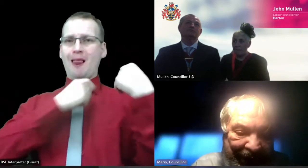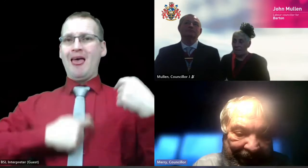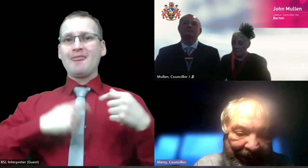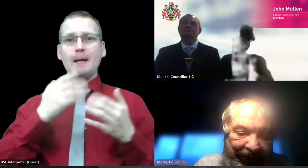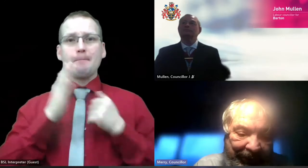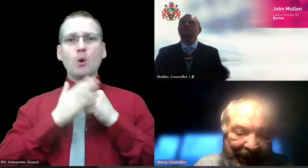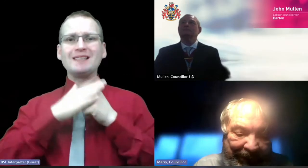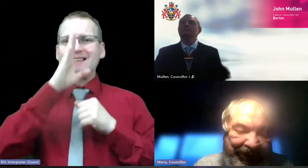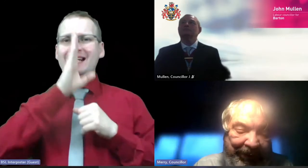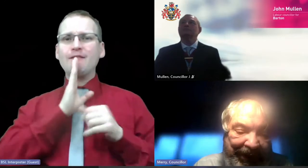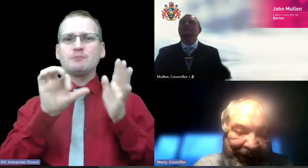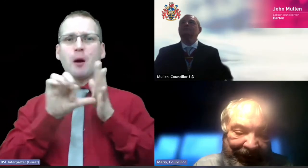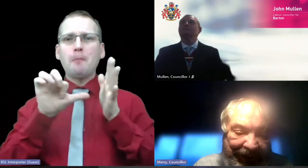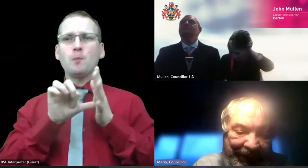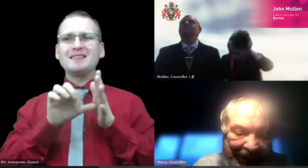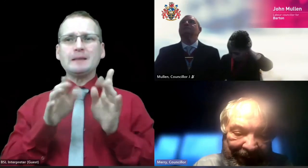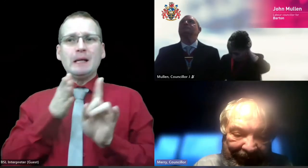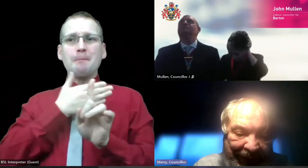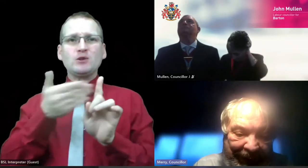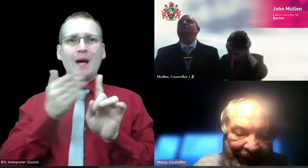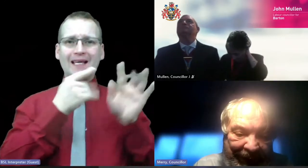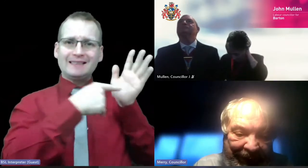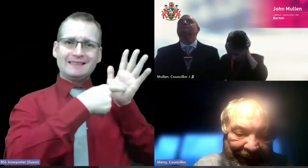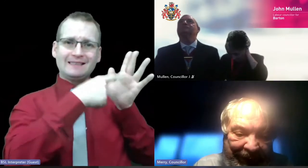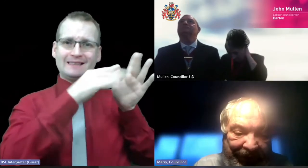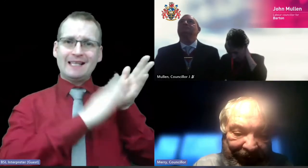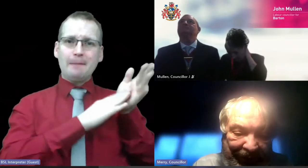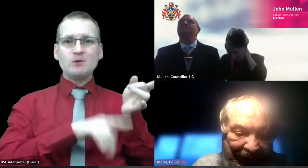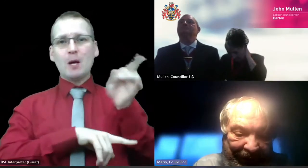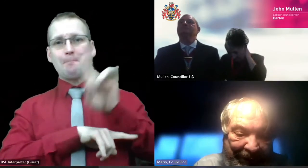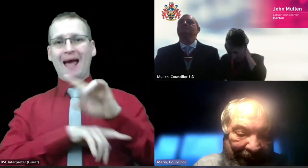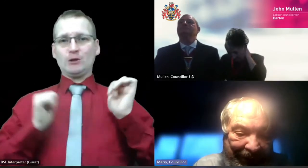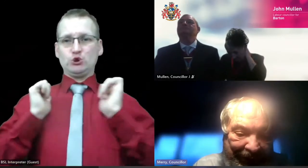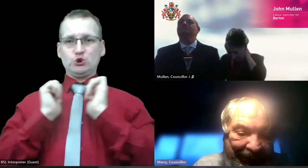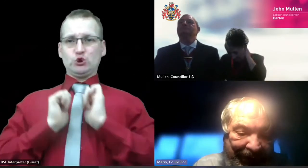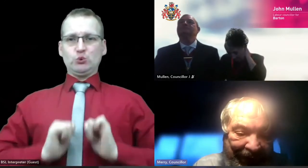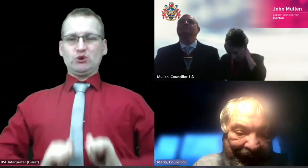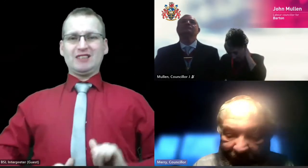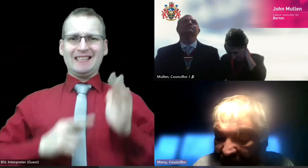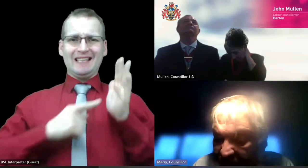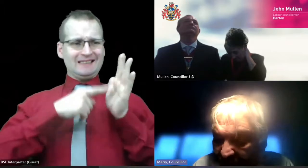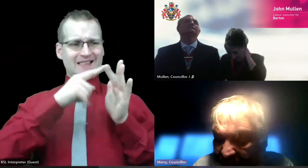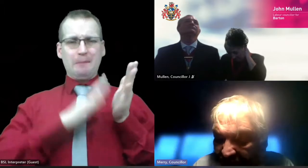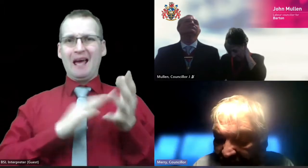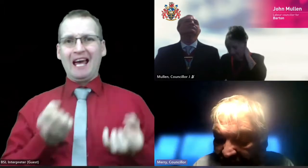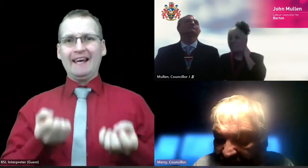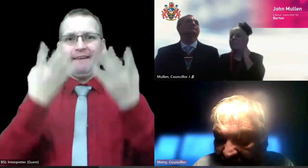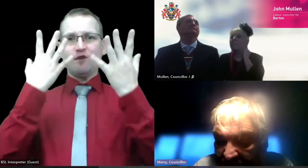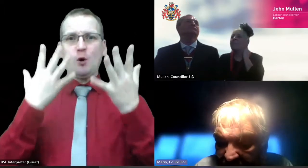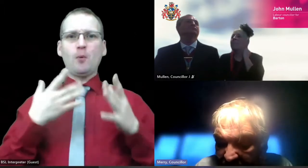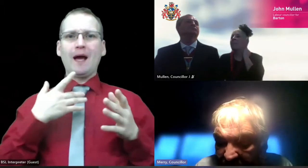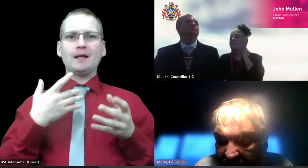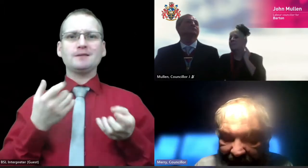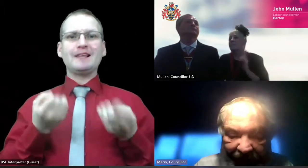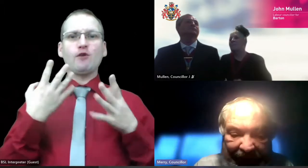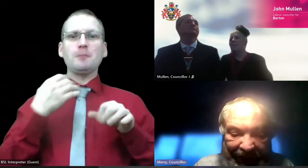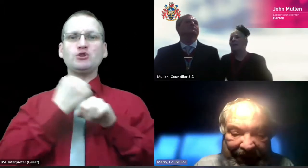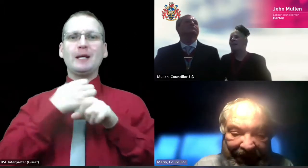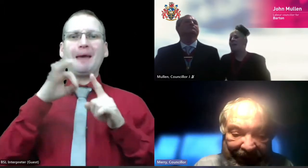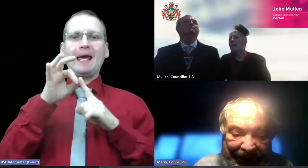problem was to be persuading Tim to get back into the suit that he had abandoned when he gave up general practice. I